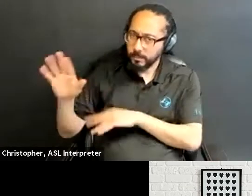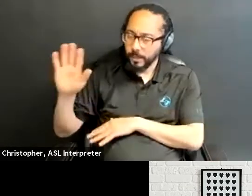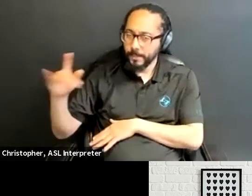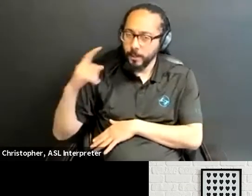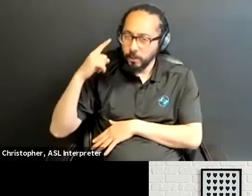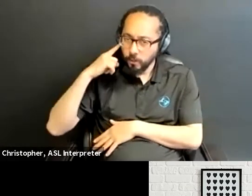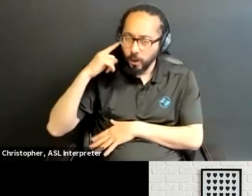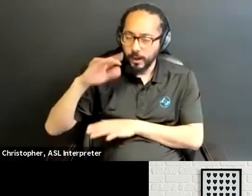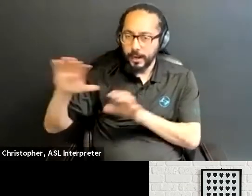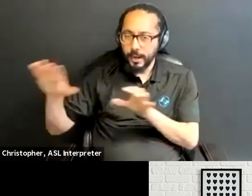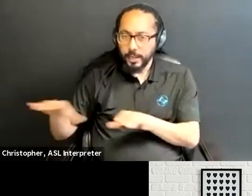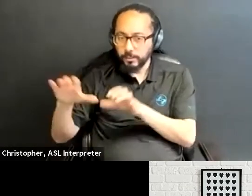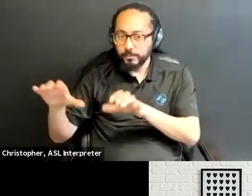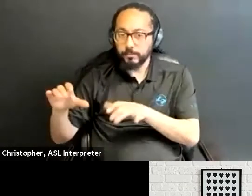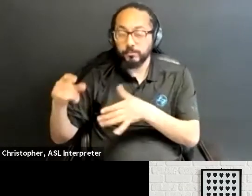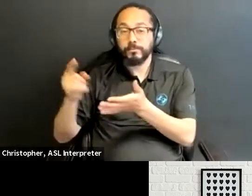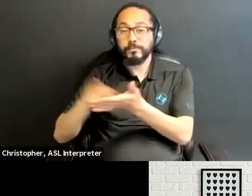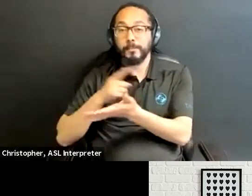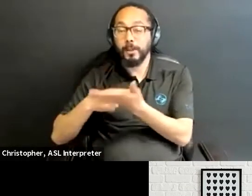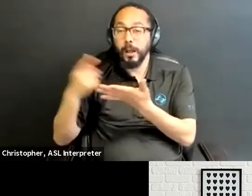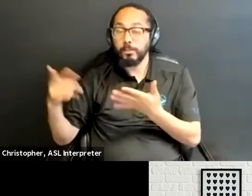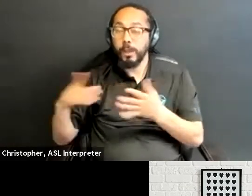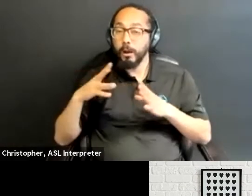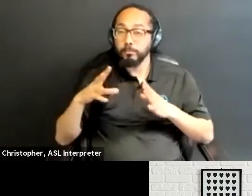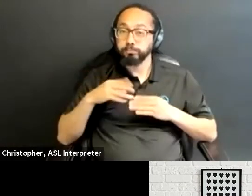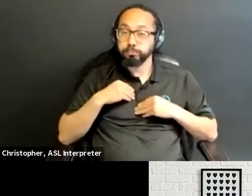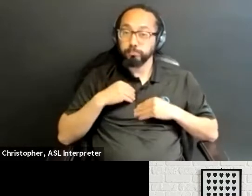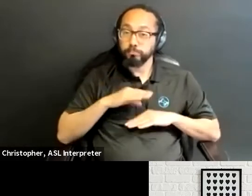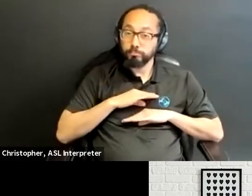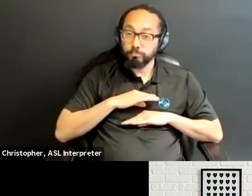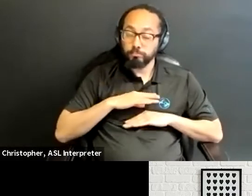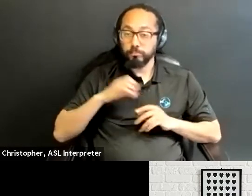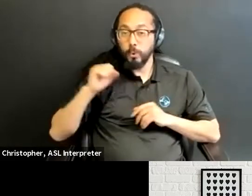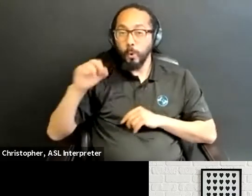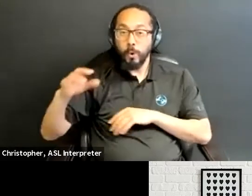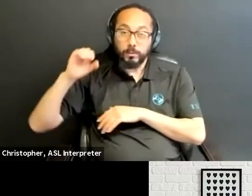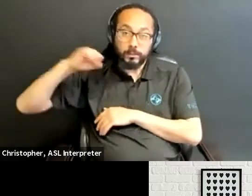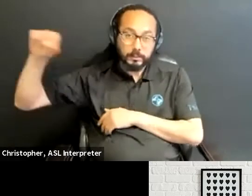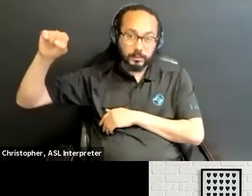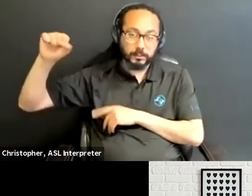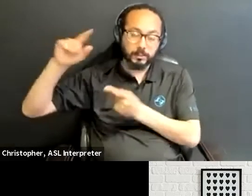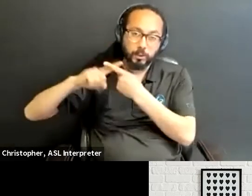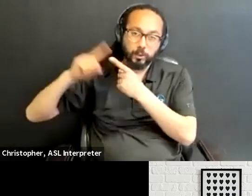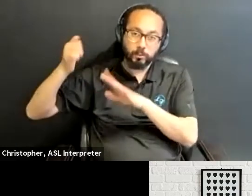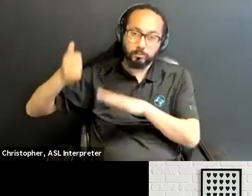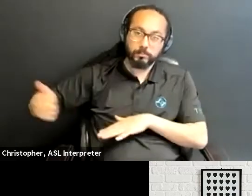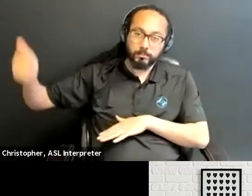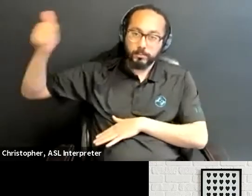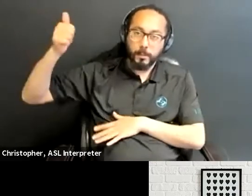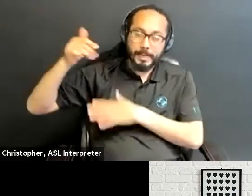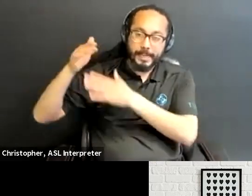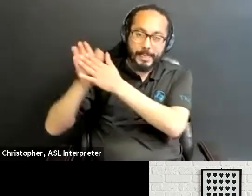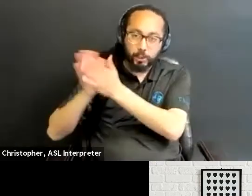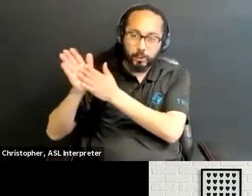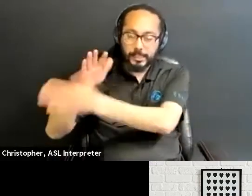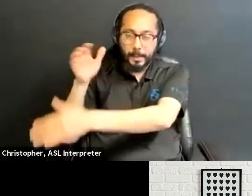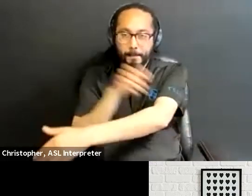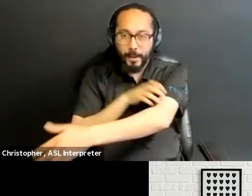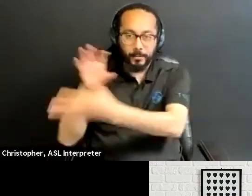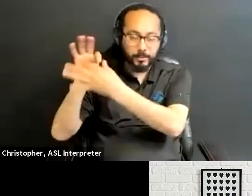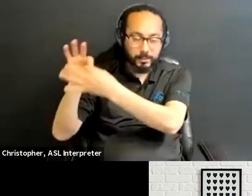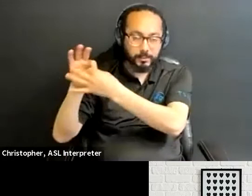is sometimes complicit with and at times resistant to dominant cultural interests and power relations. So with the young